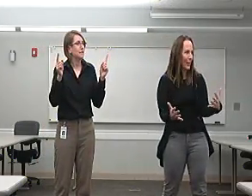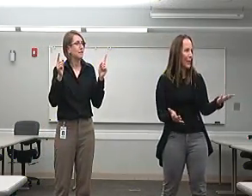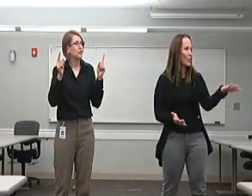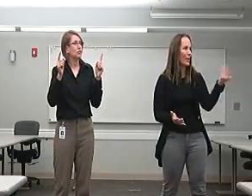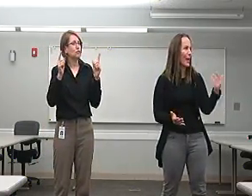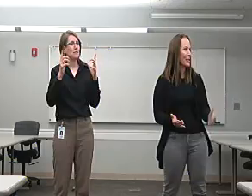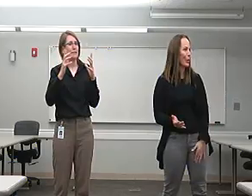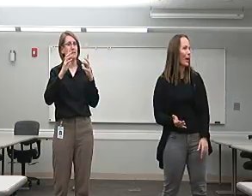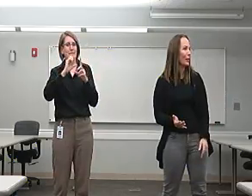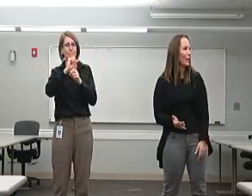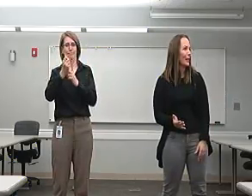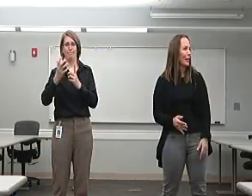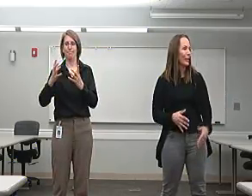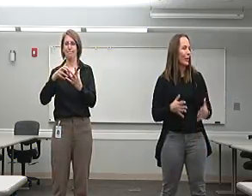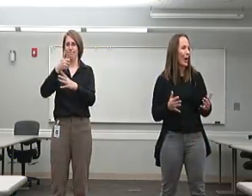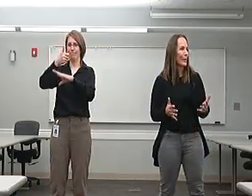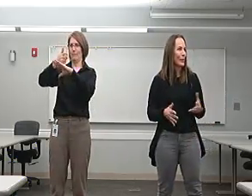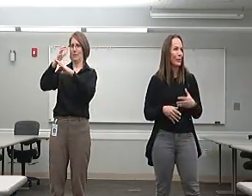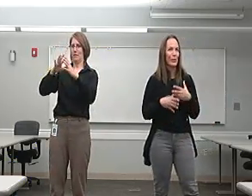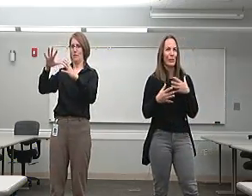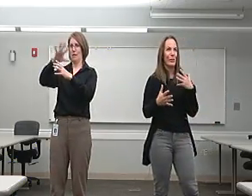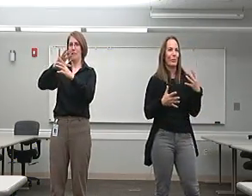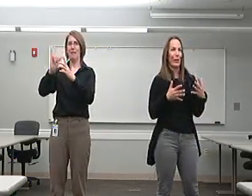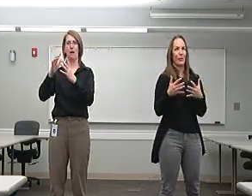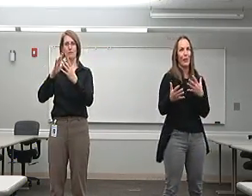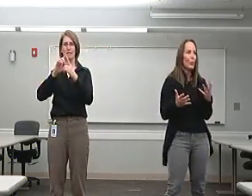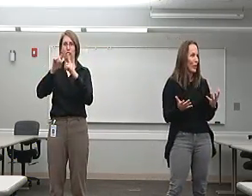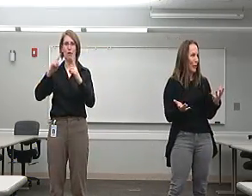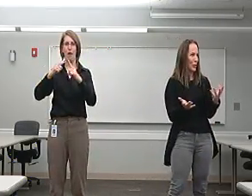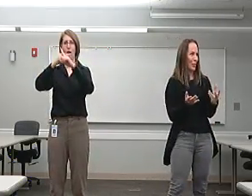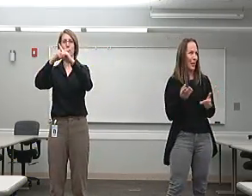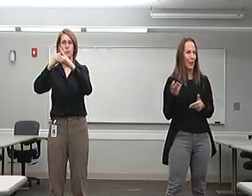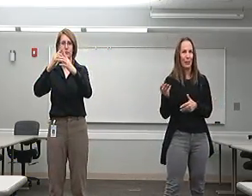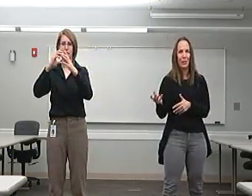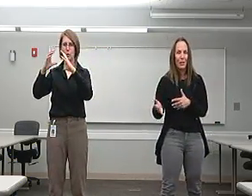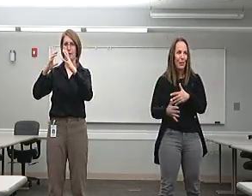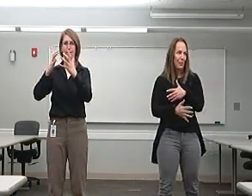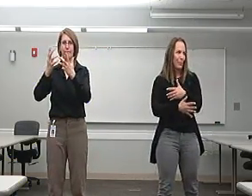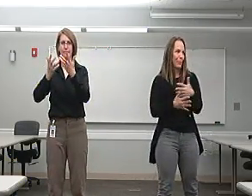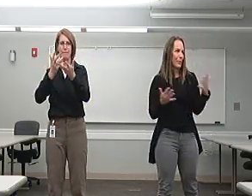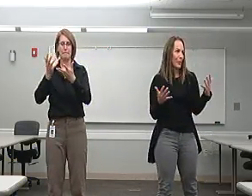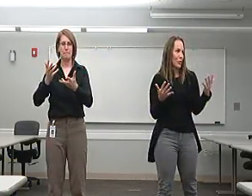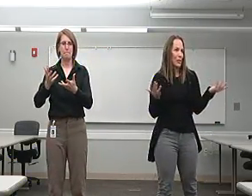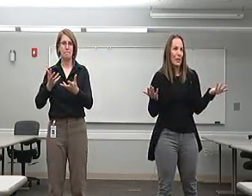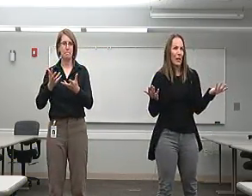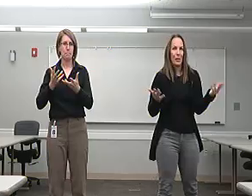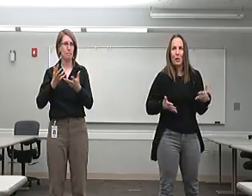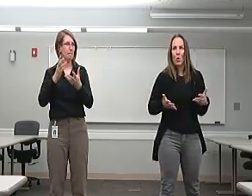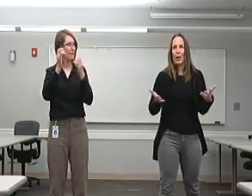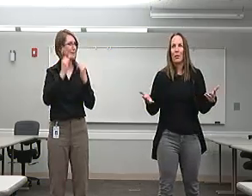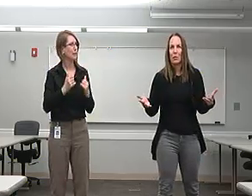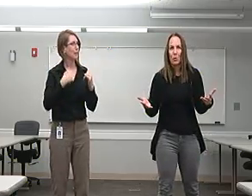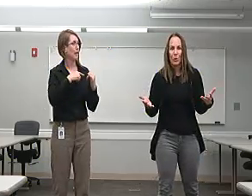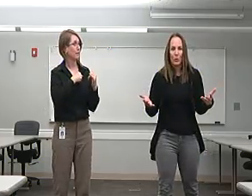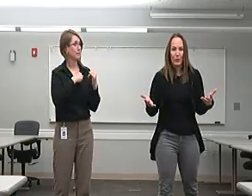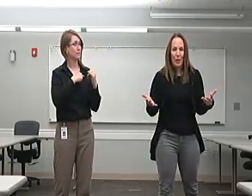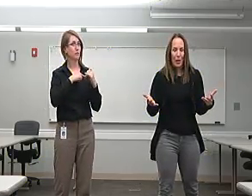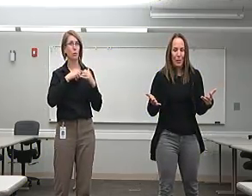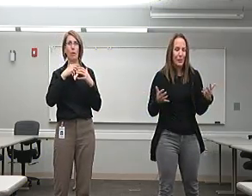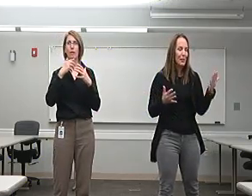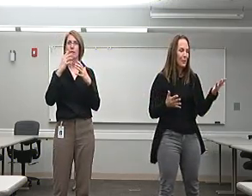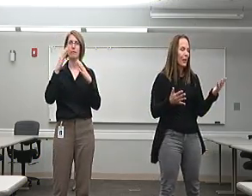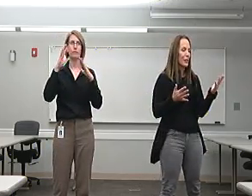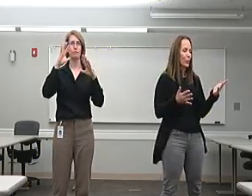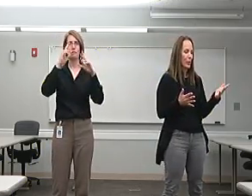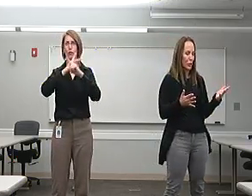well. You know, obstacles and communication, and just like us, going out into the world. Still at